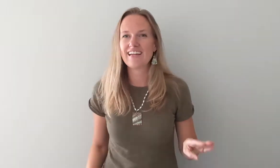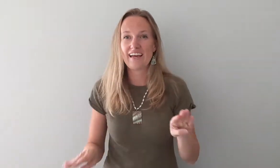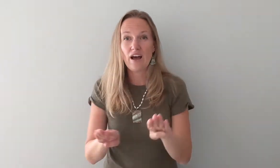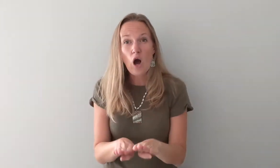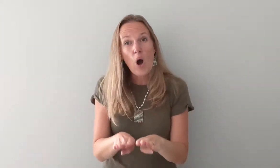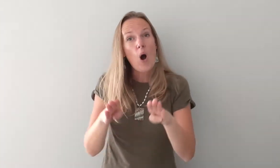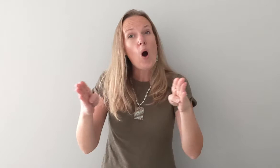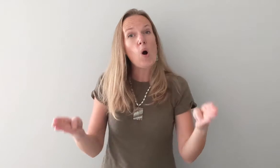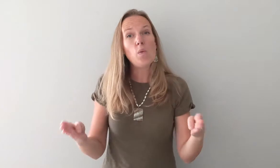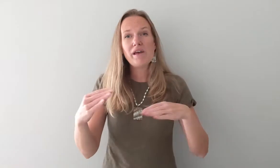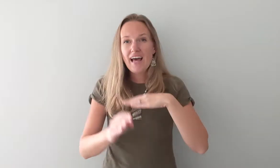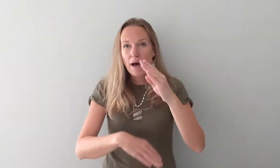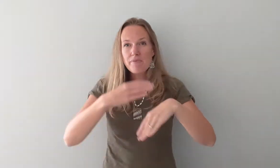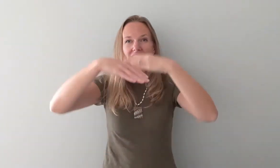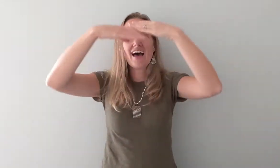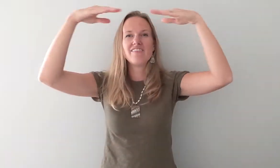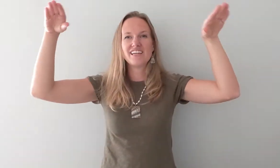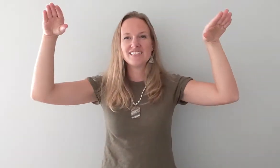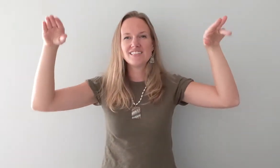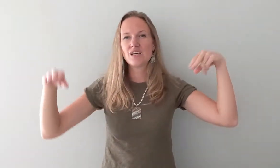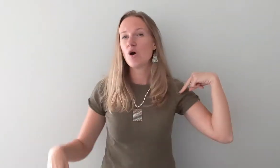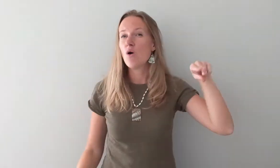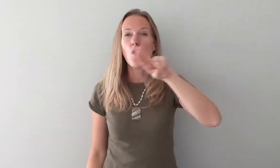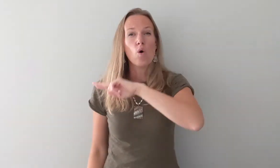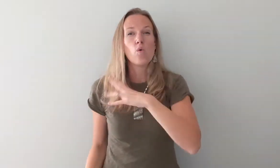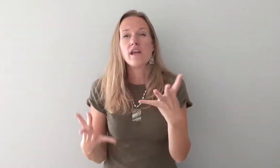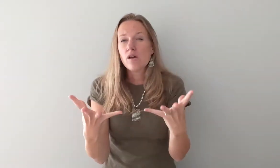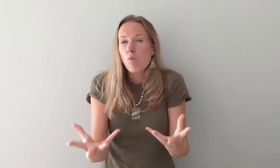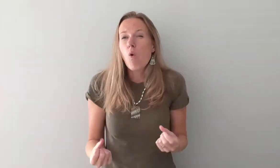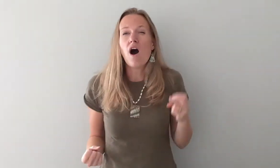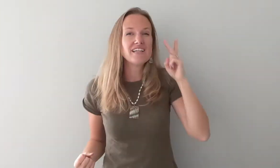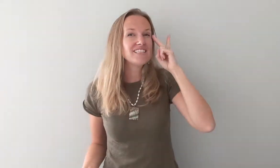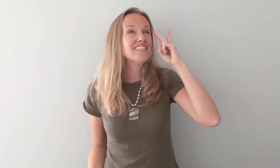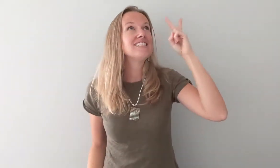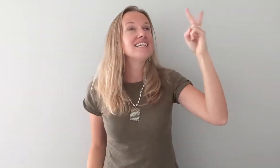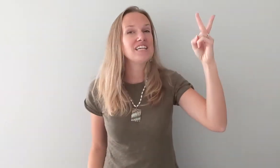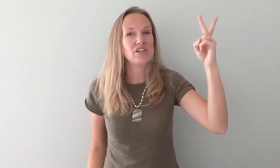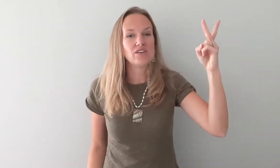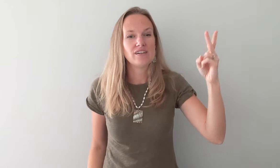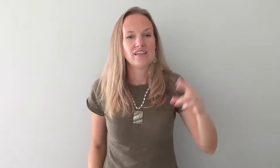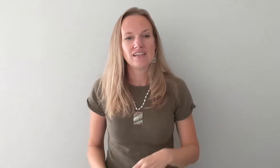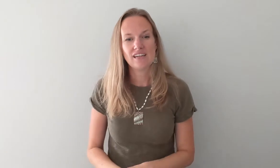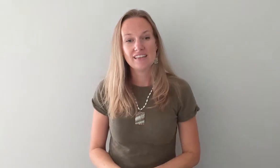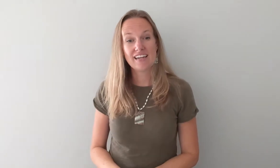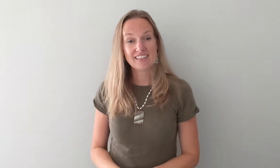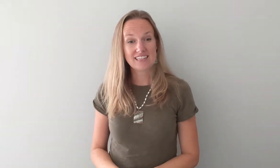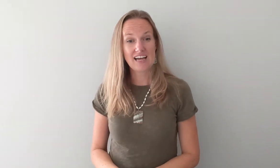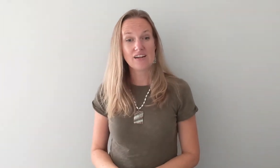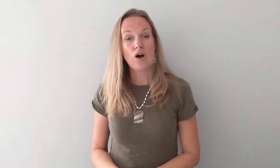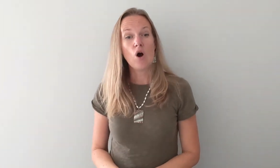again. Open up the heavens. We want to see you. The next line.